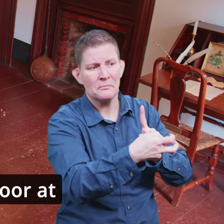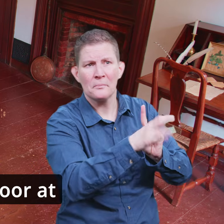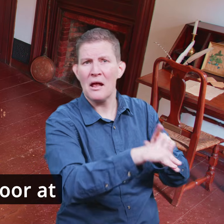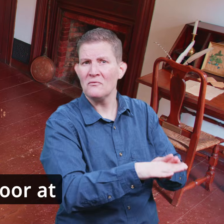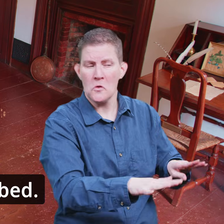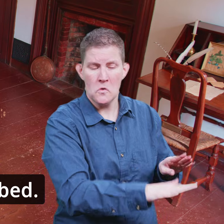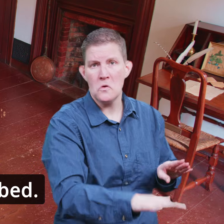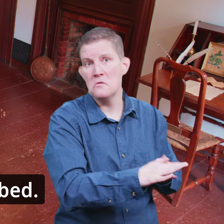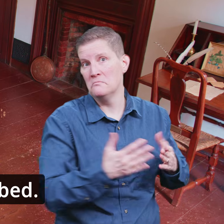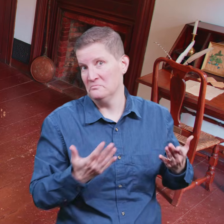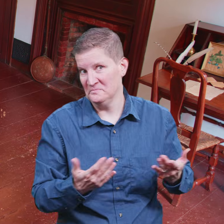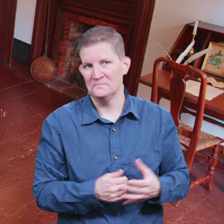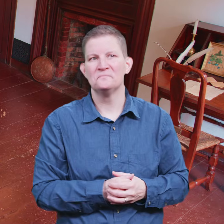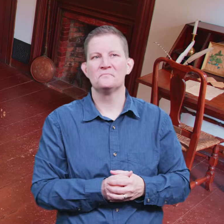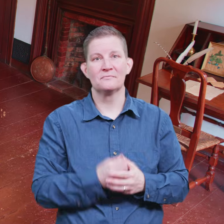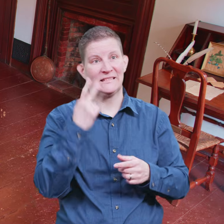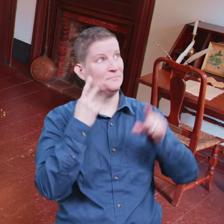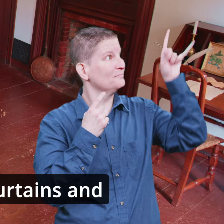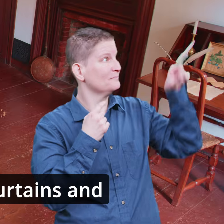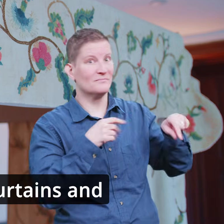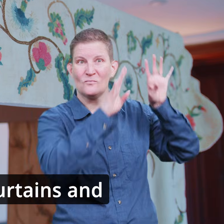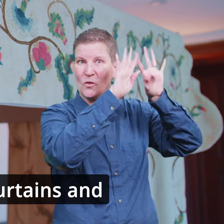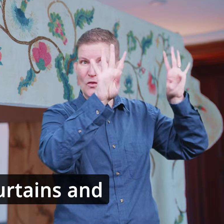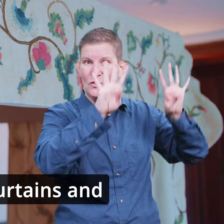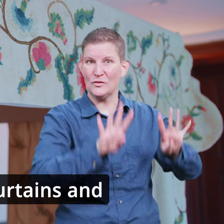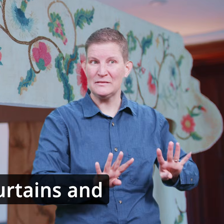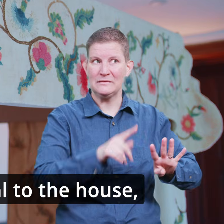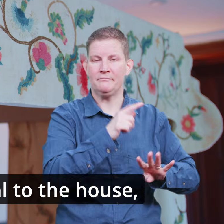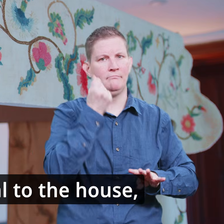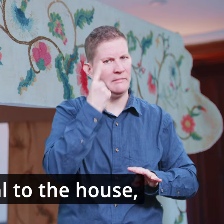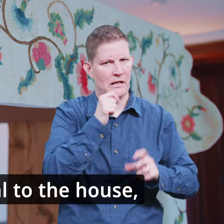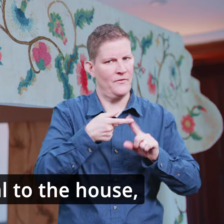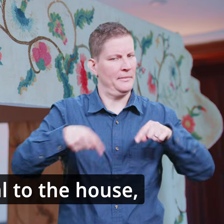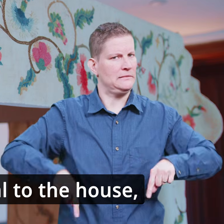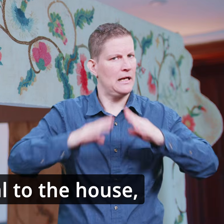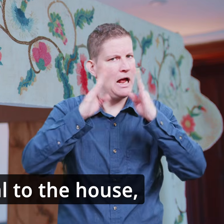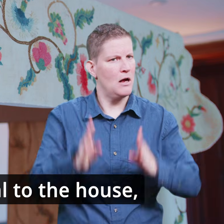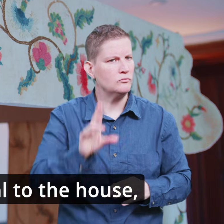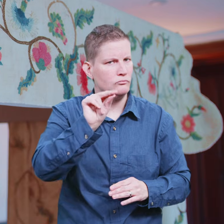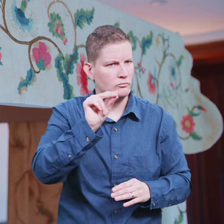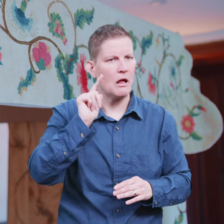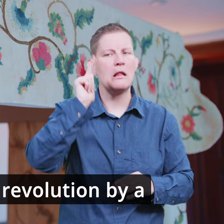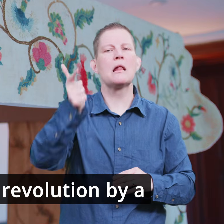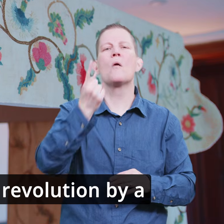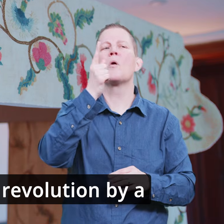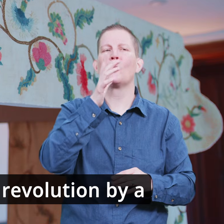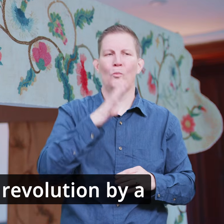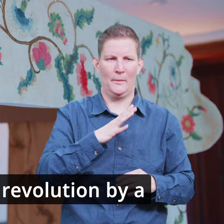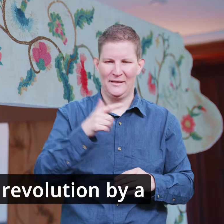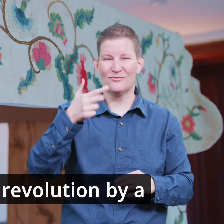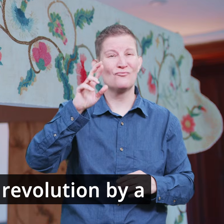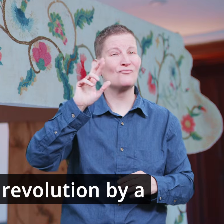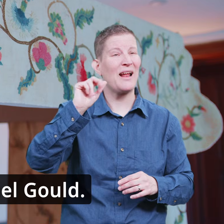slept on the floor at the foot of the bed. These beautiful bed curtains and bedspread are not original to the house, but were made